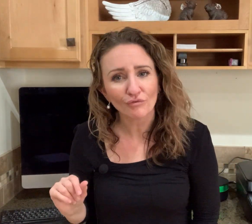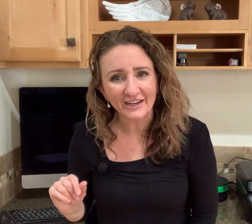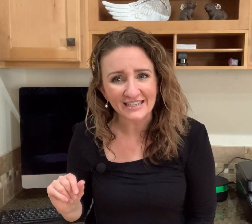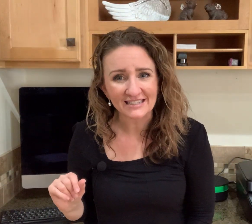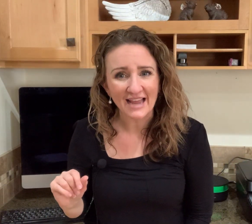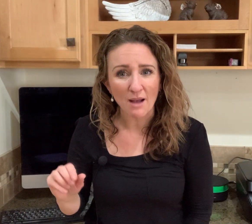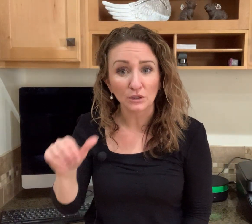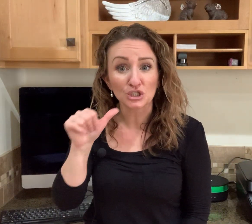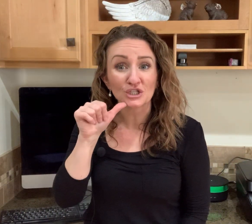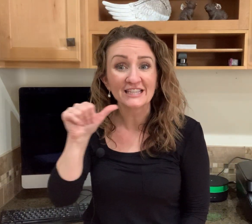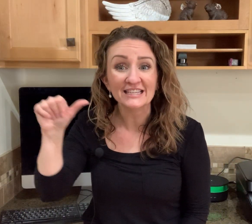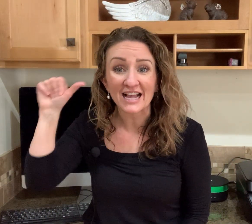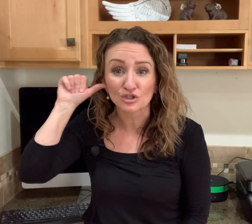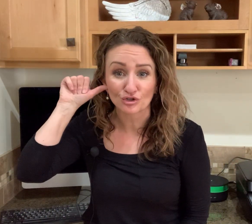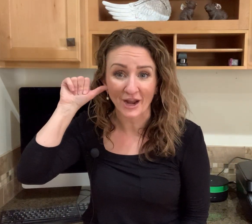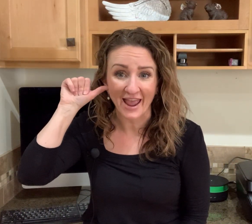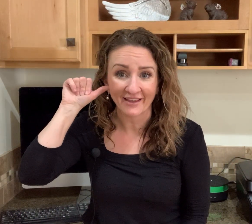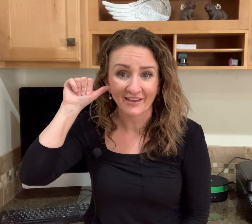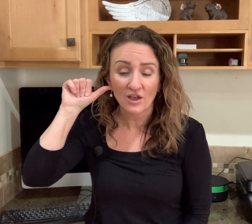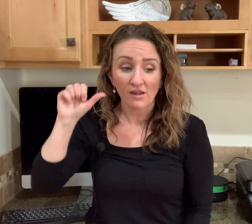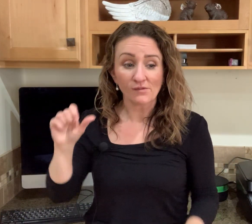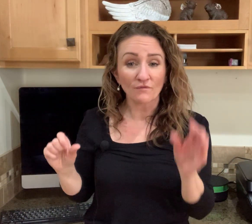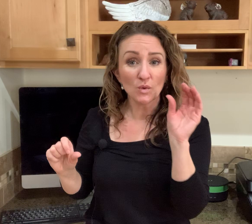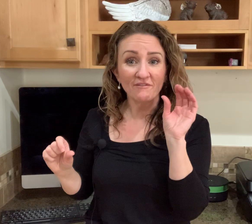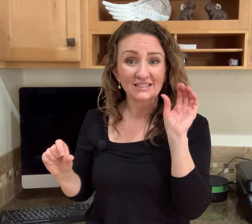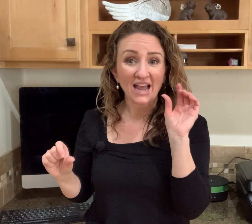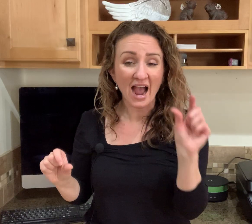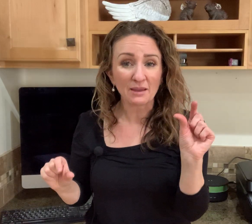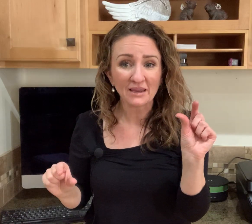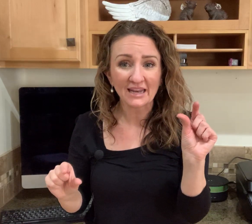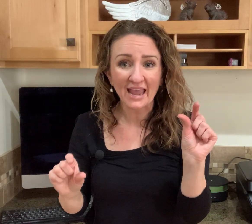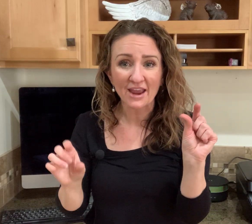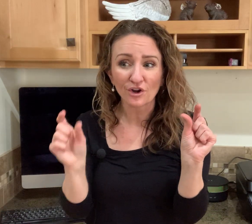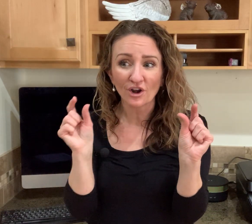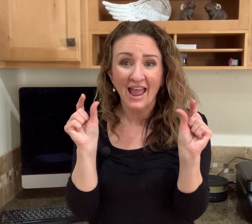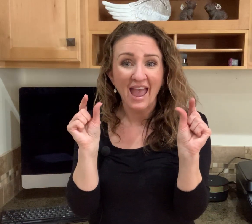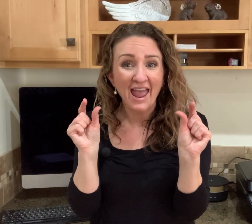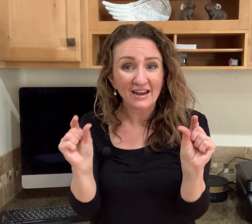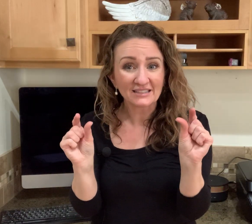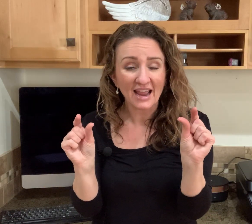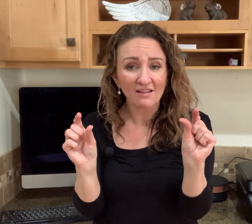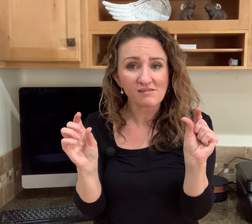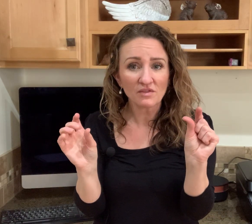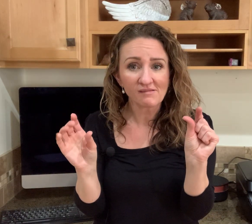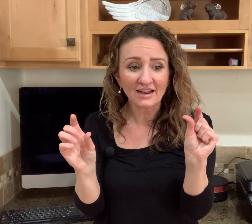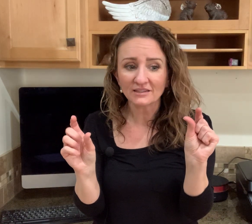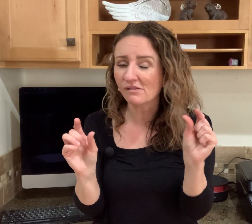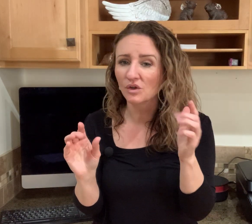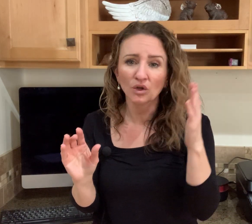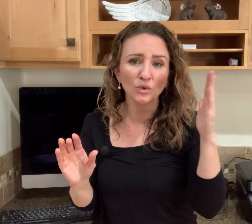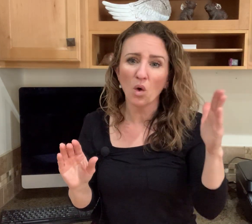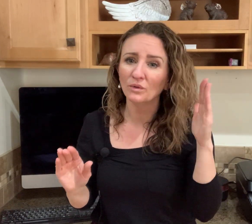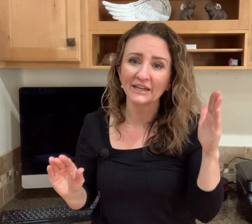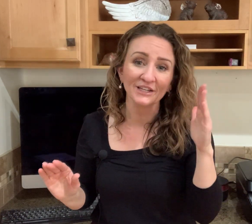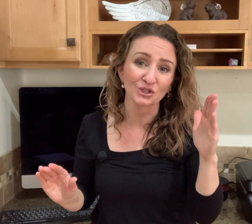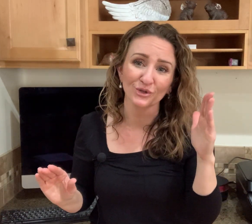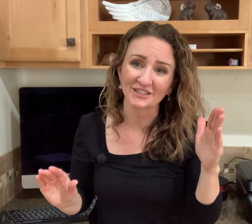already established the yesterday. So if you have a time indicator and a tense in the sentence, you only need to do the